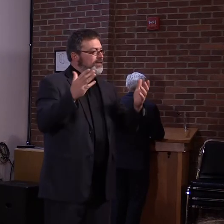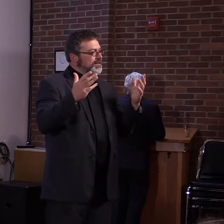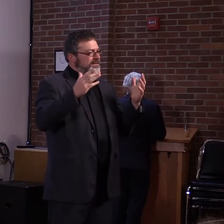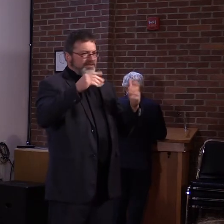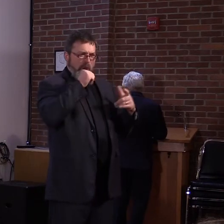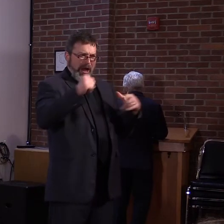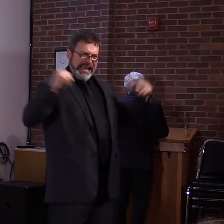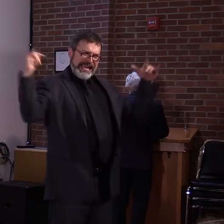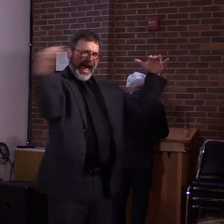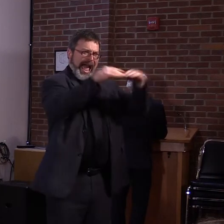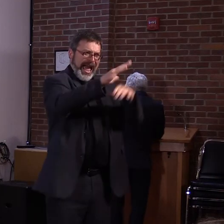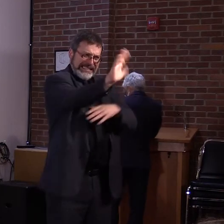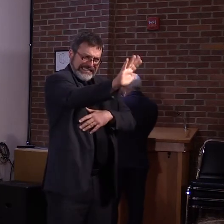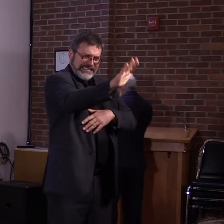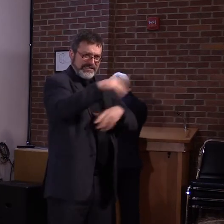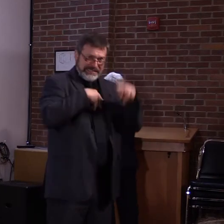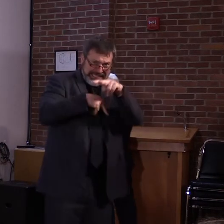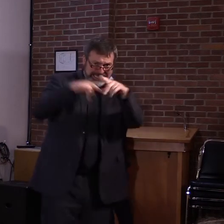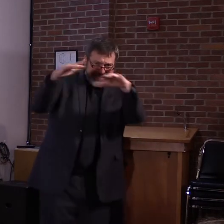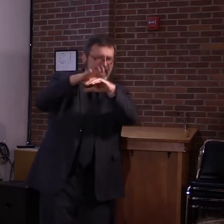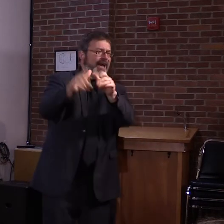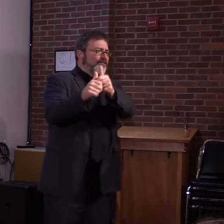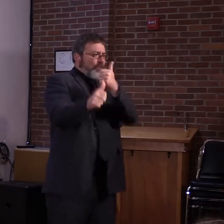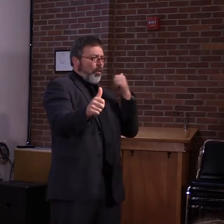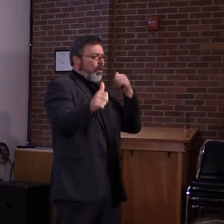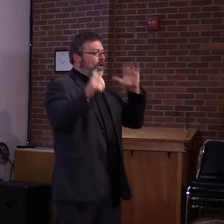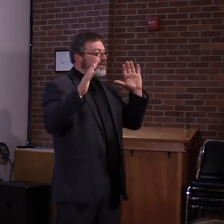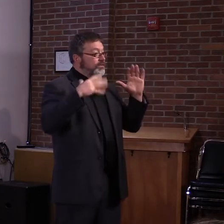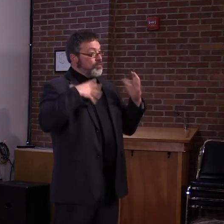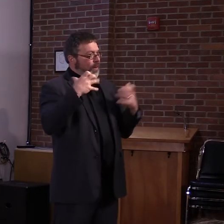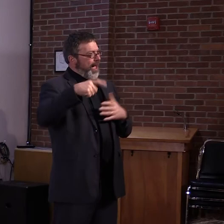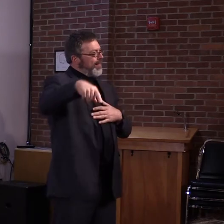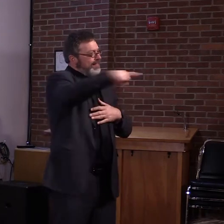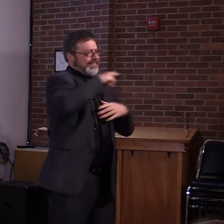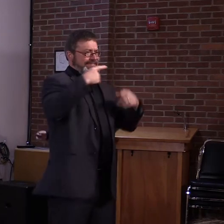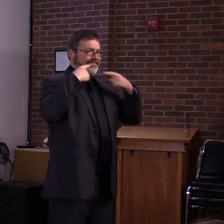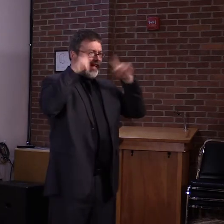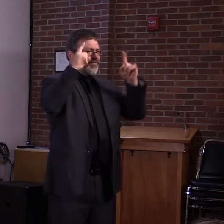gatherings so that we can have a successful opening of the schools on Tuesday. Thanks again.